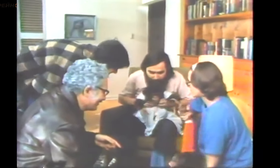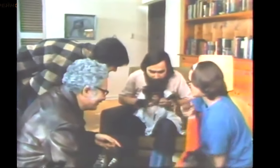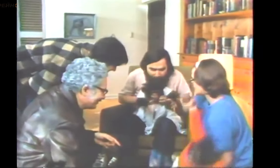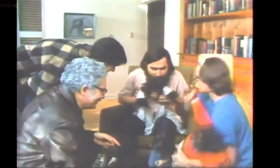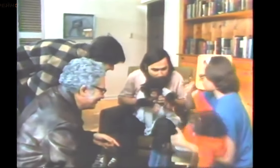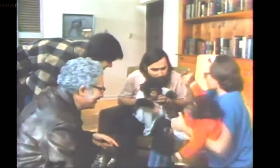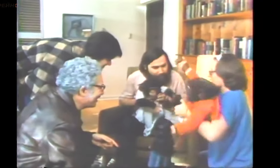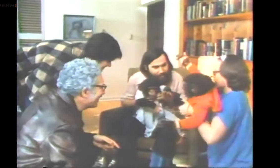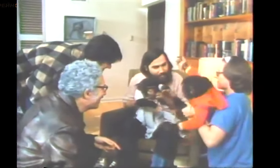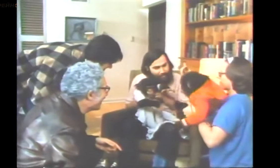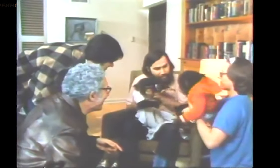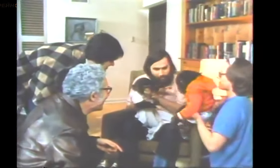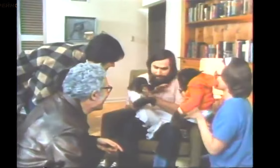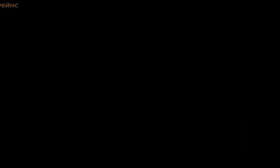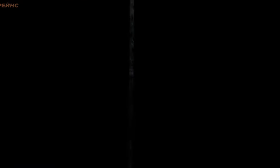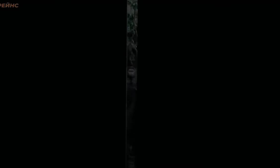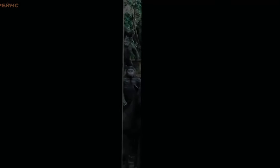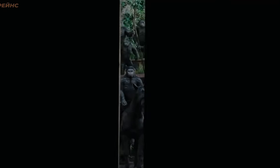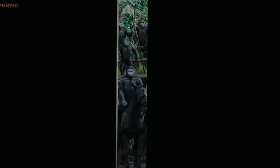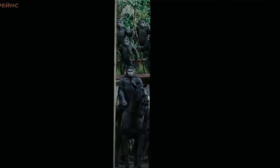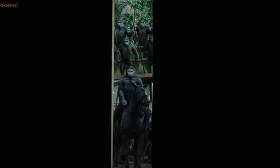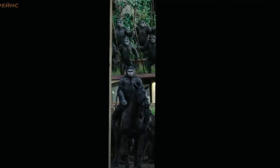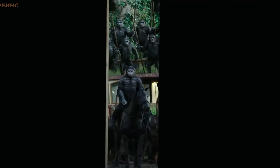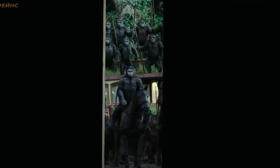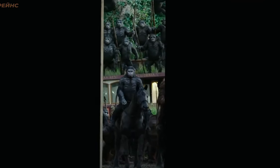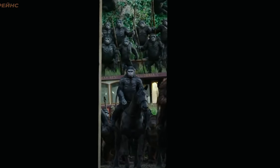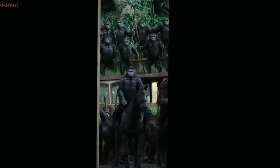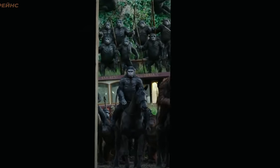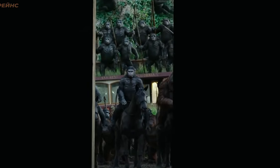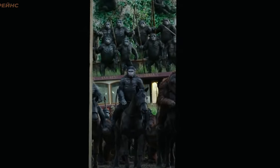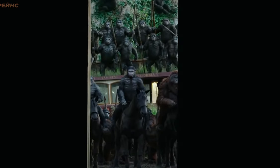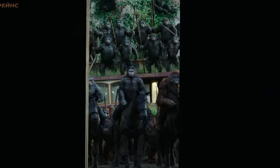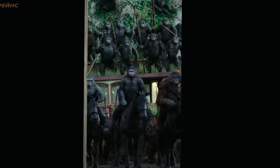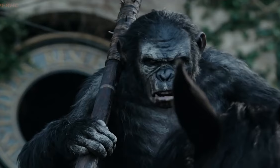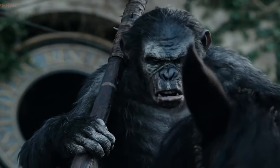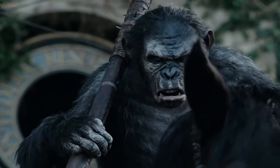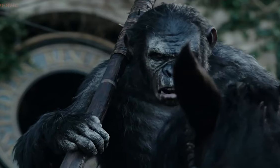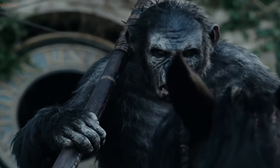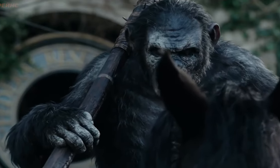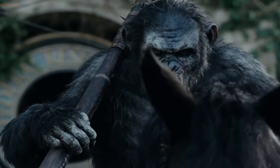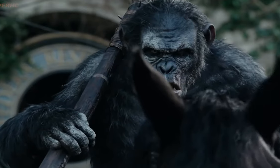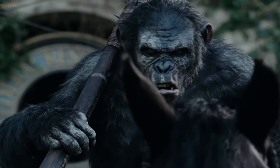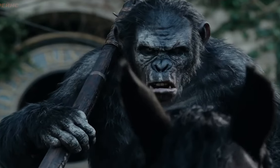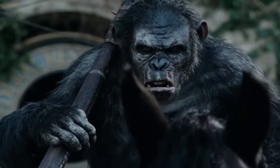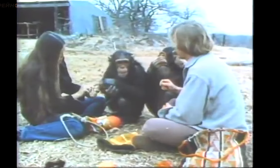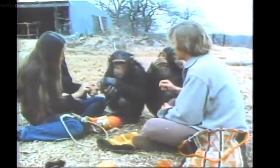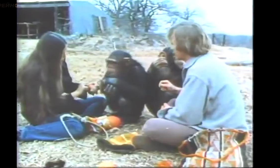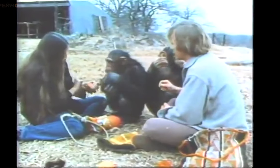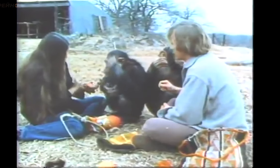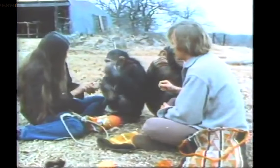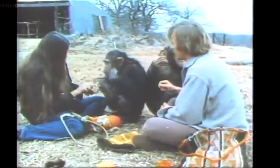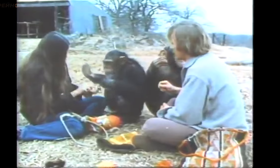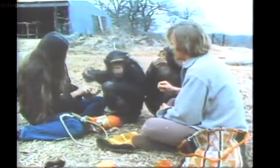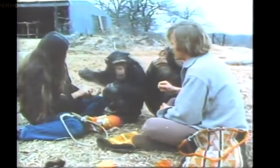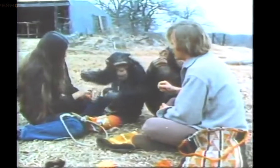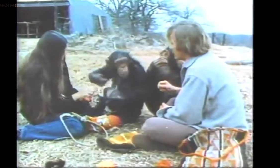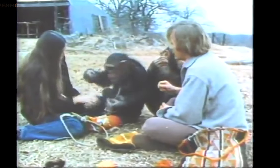both experiments are far from the plot of the Planet of the Apes movie, but Coco and Washoe demonstrated remarkable abilities